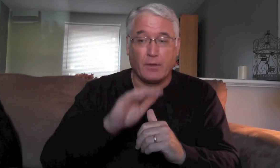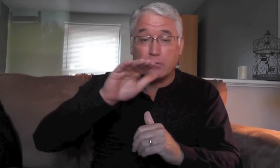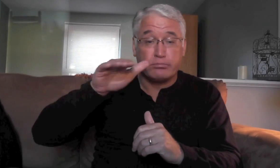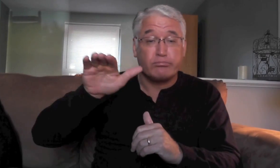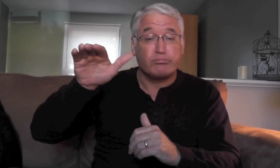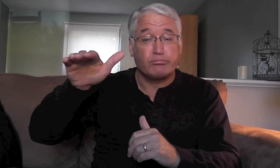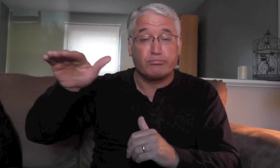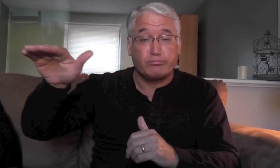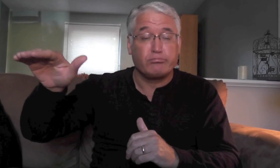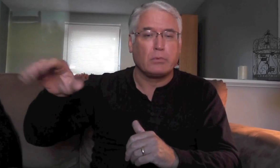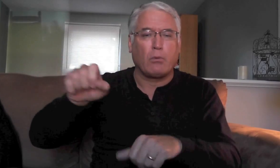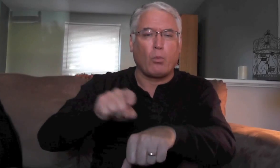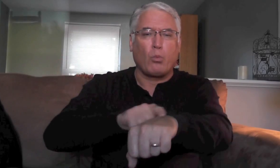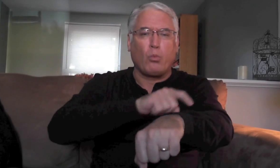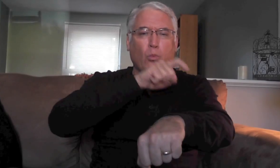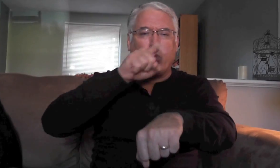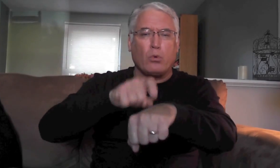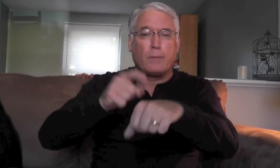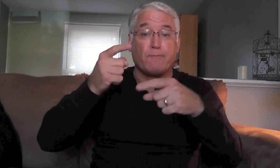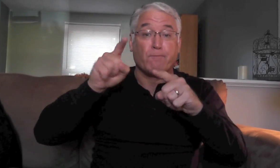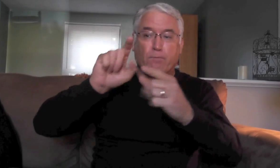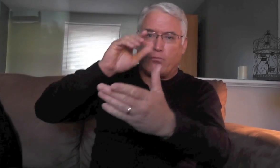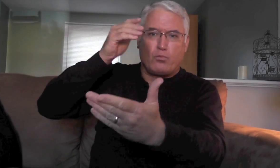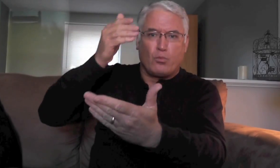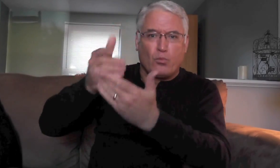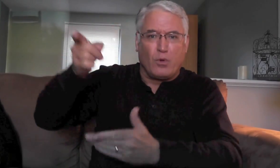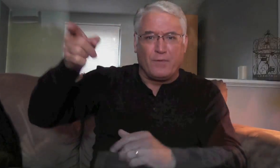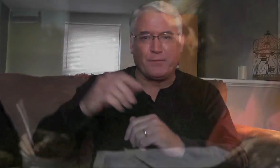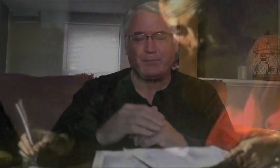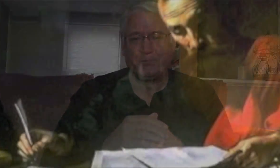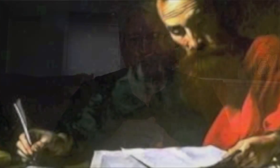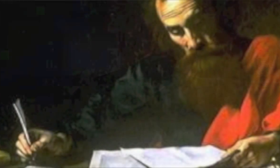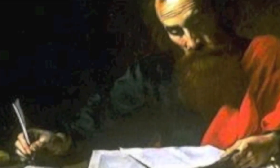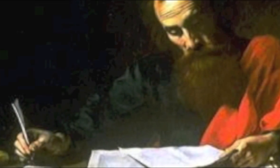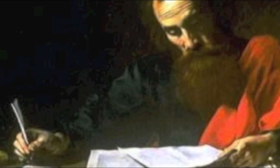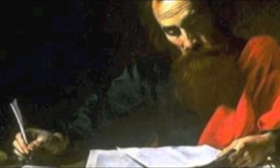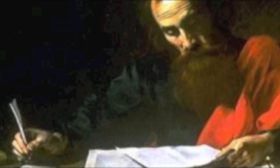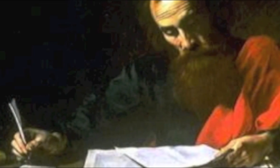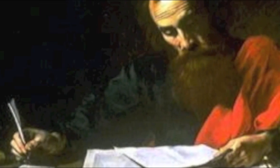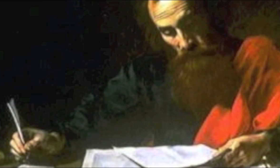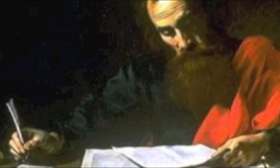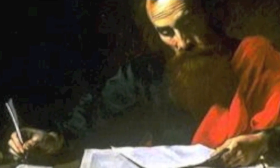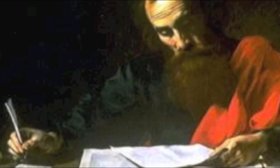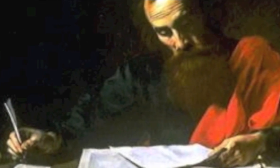it once. It takes a long time. It goes by messenger for it to finally arrive there.